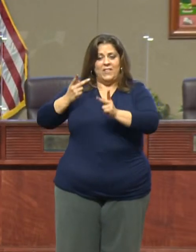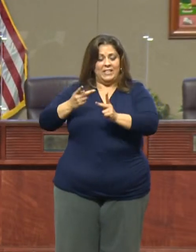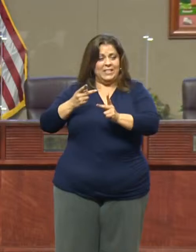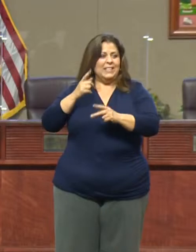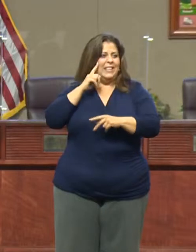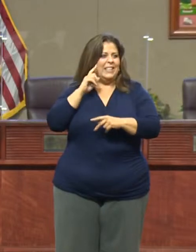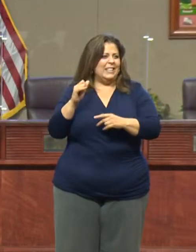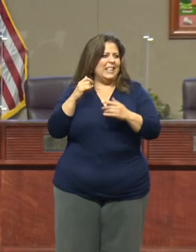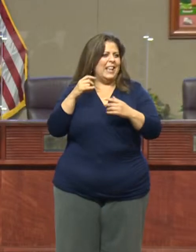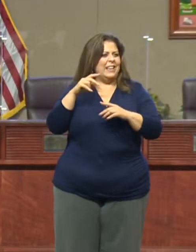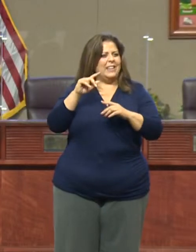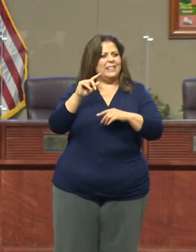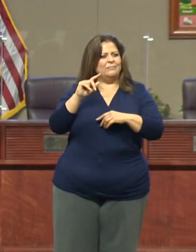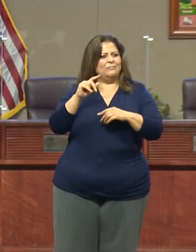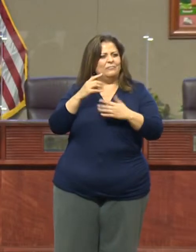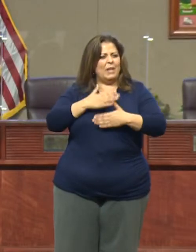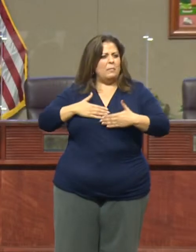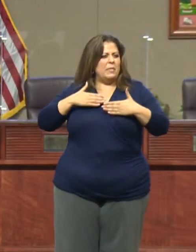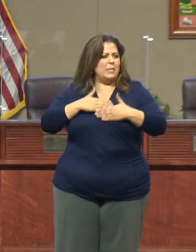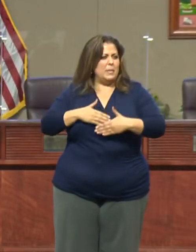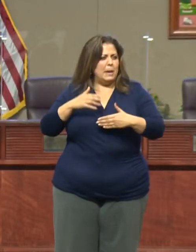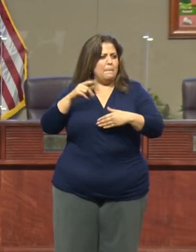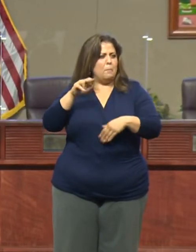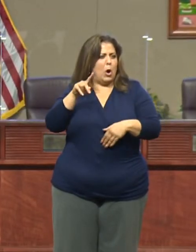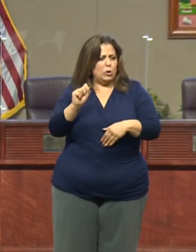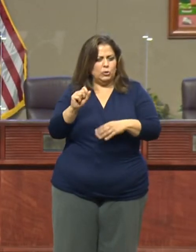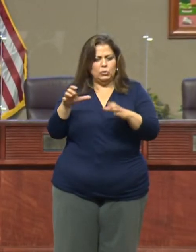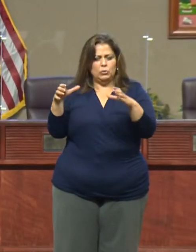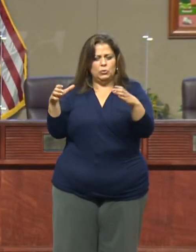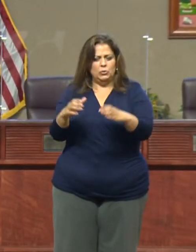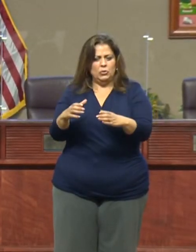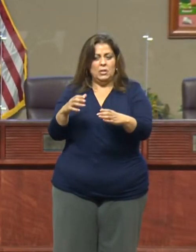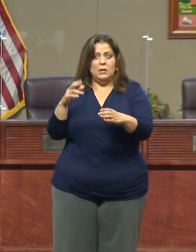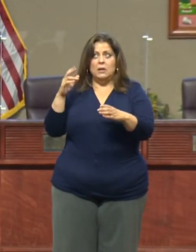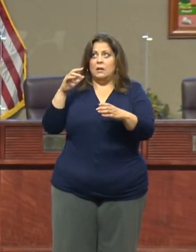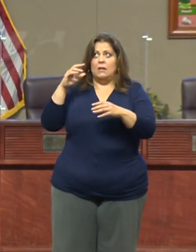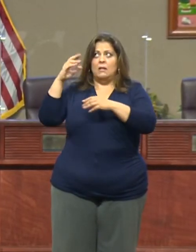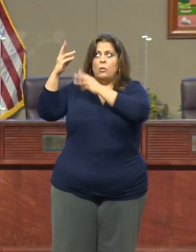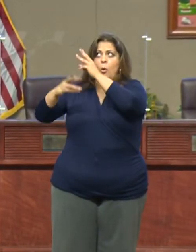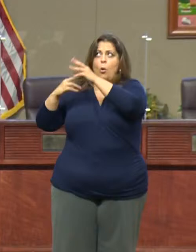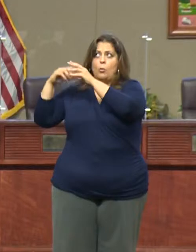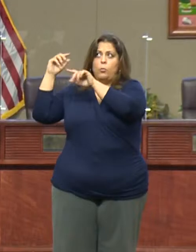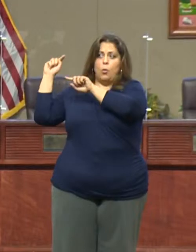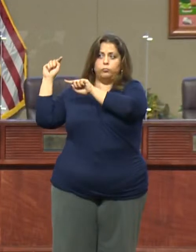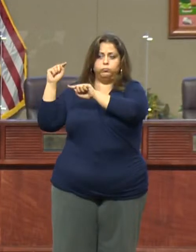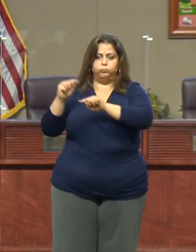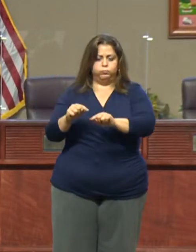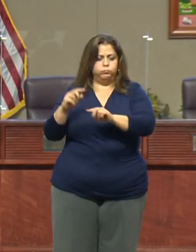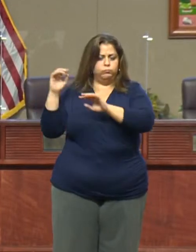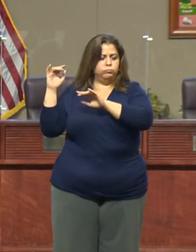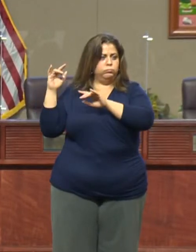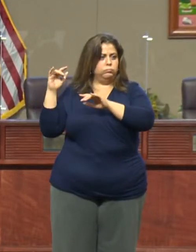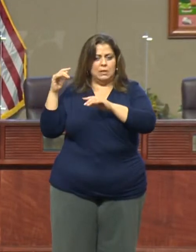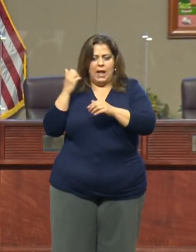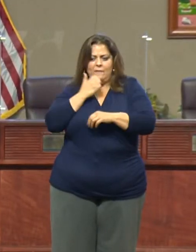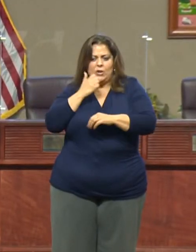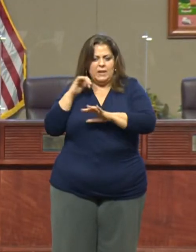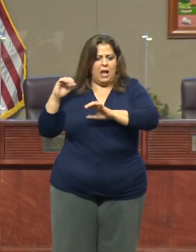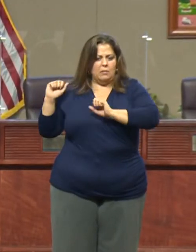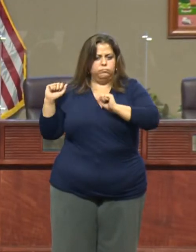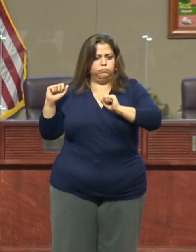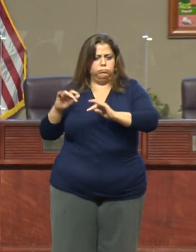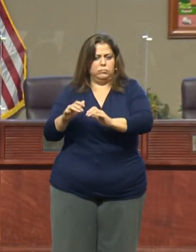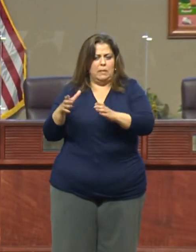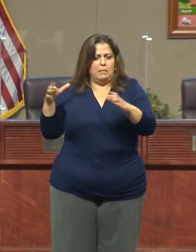is going to increase capacity, may receive people from all over the world. It does every day. And